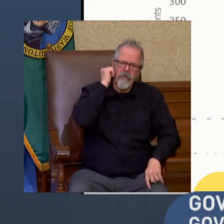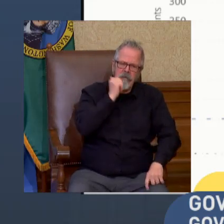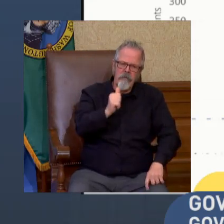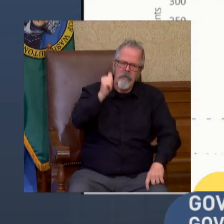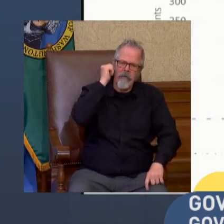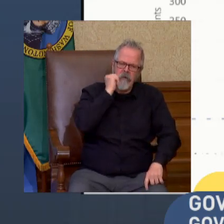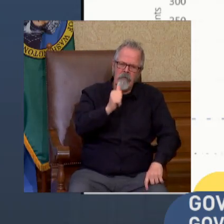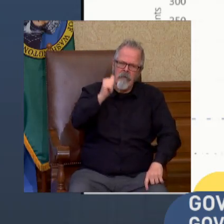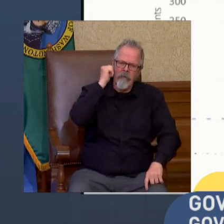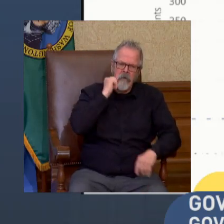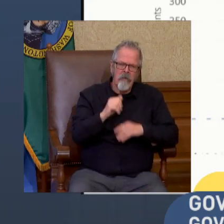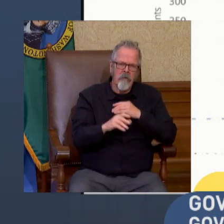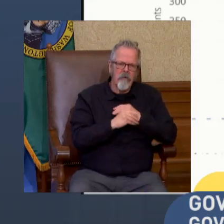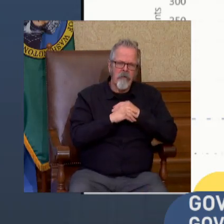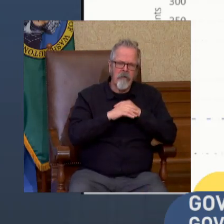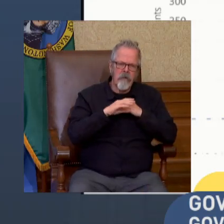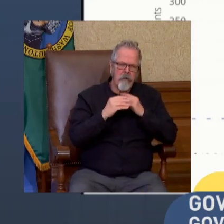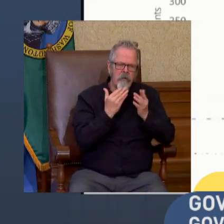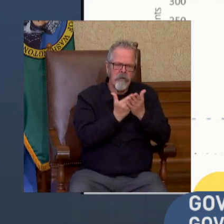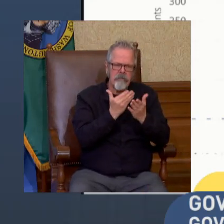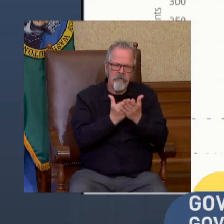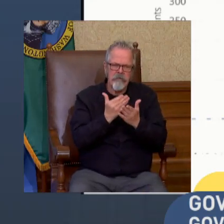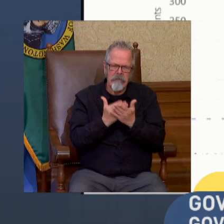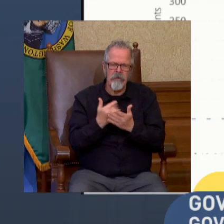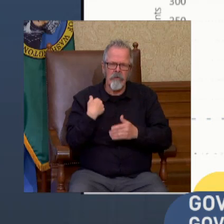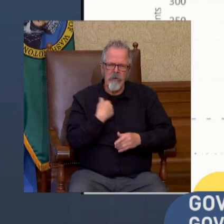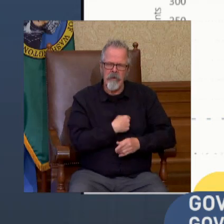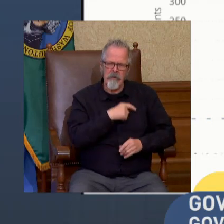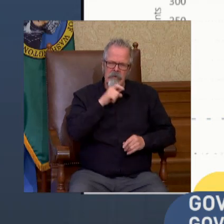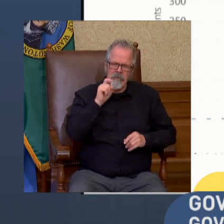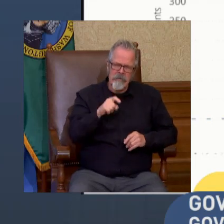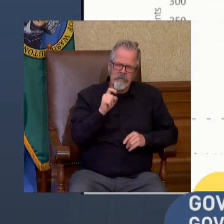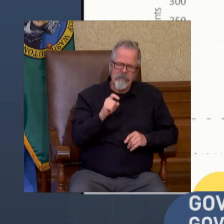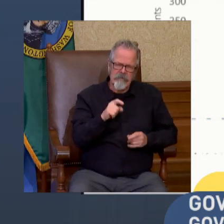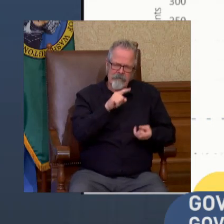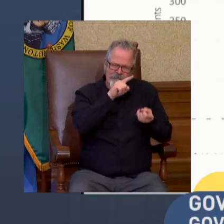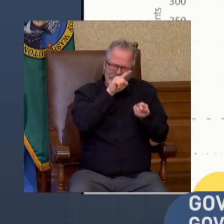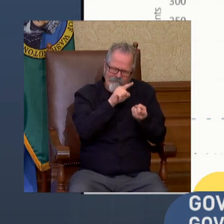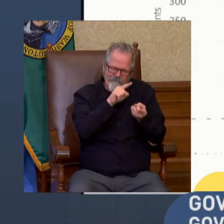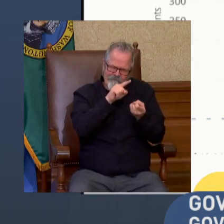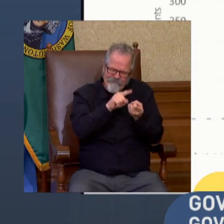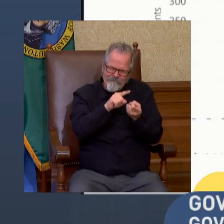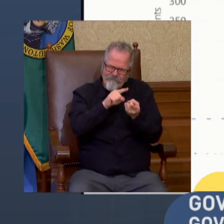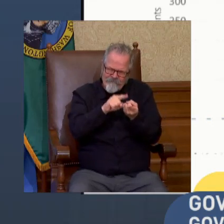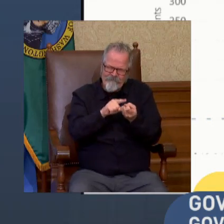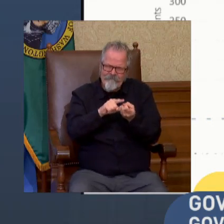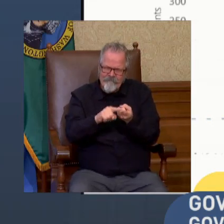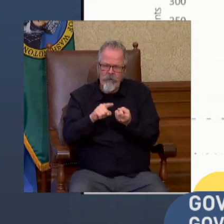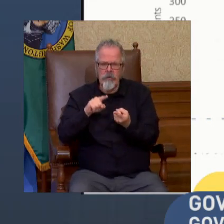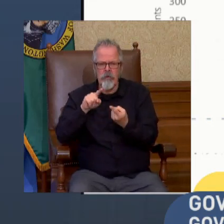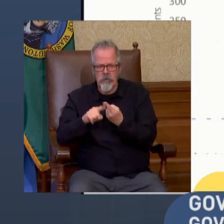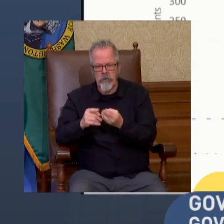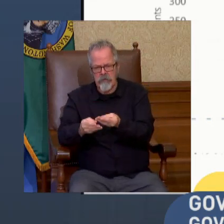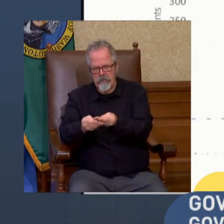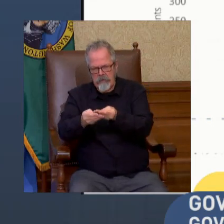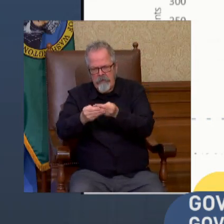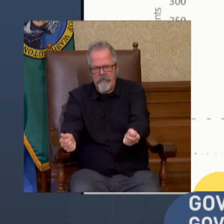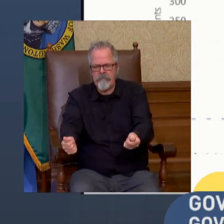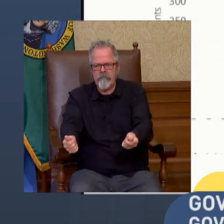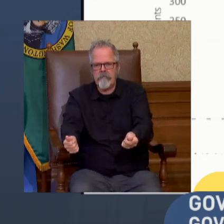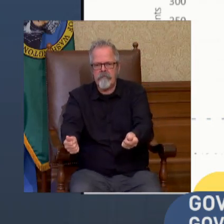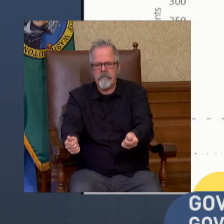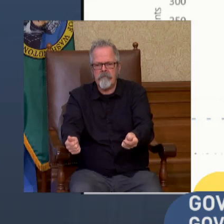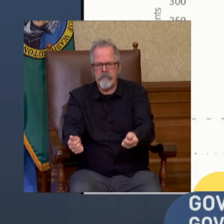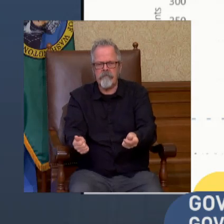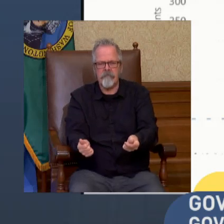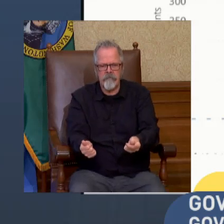wrestled them down to the ground so we can move to the next phase of our recovery, the next phase of opening our business, and the